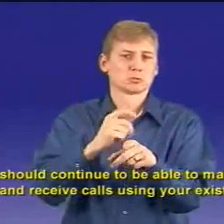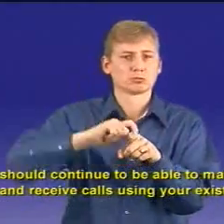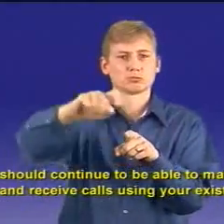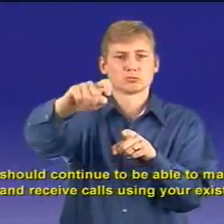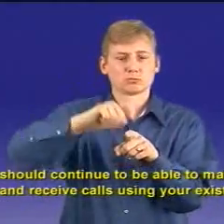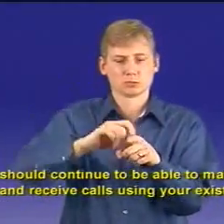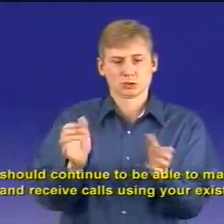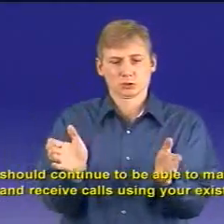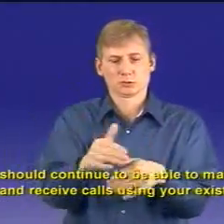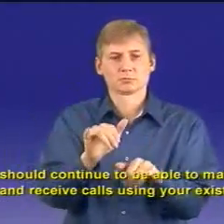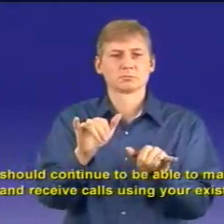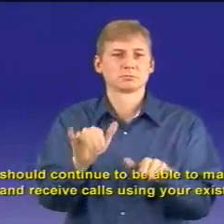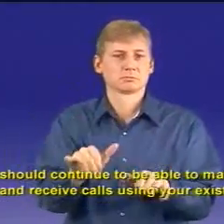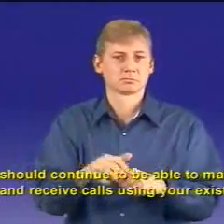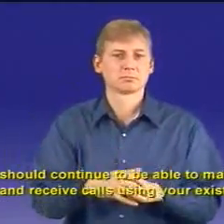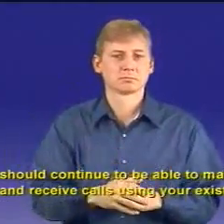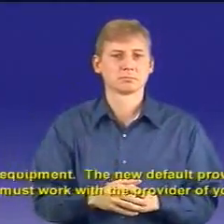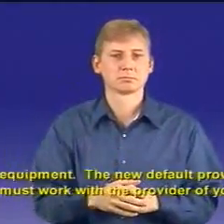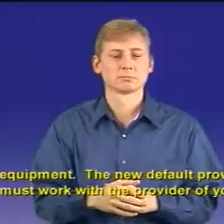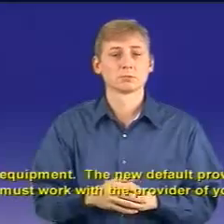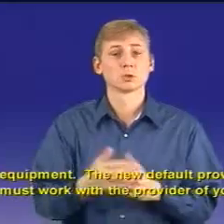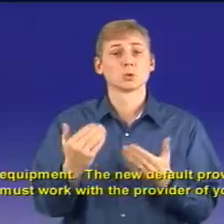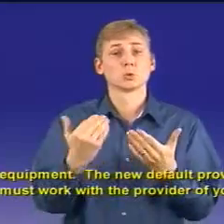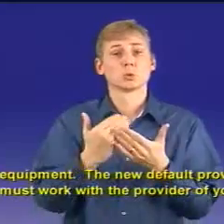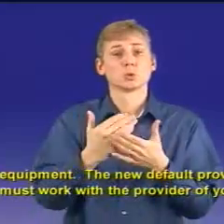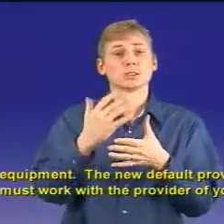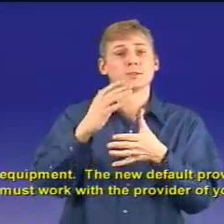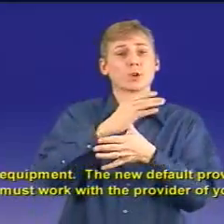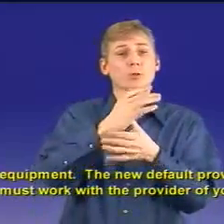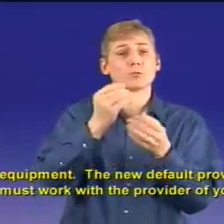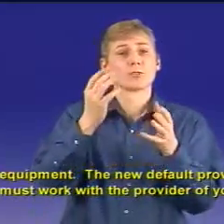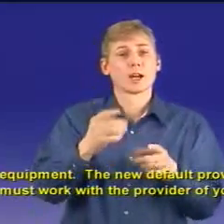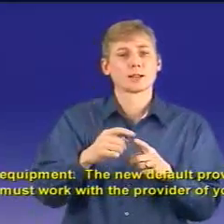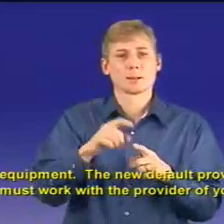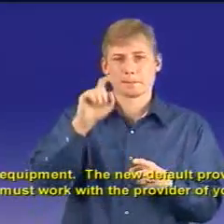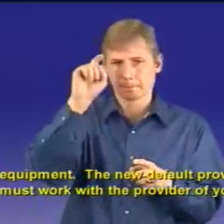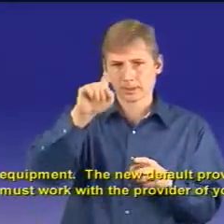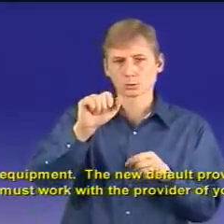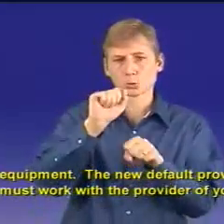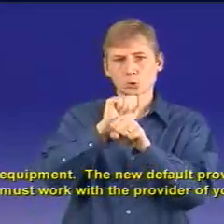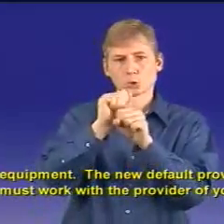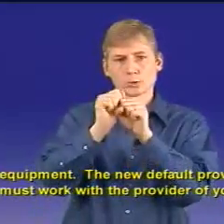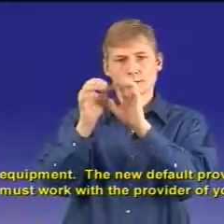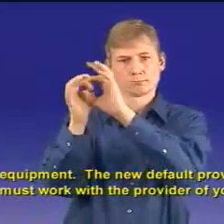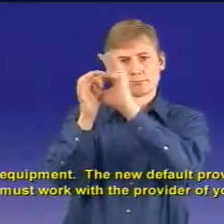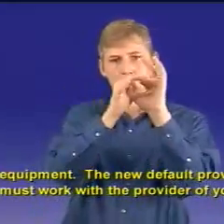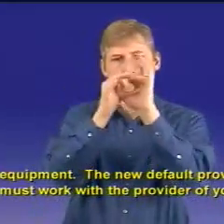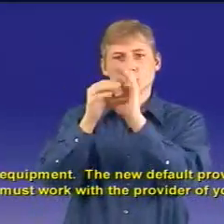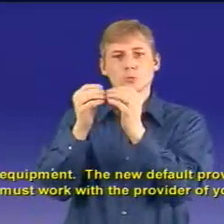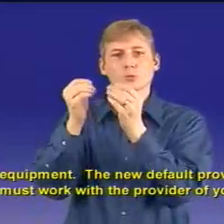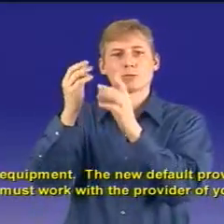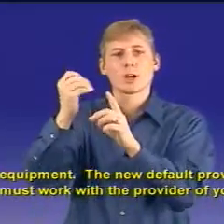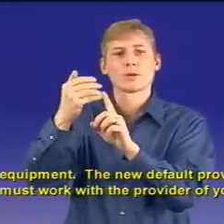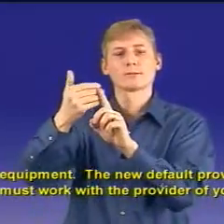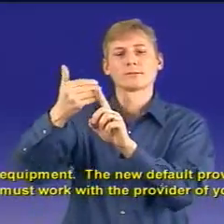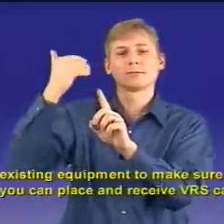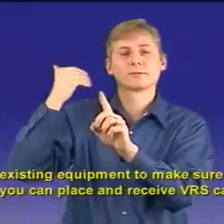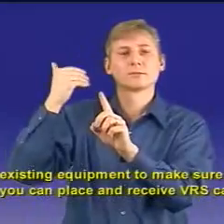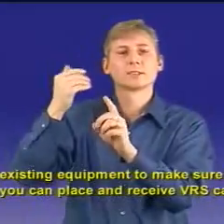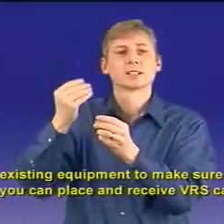be able to make and receive calls using your existing equipment. The new default provider must work with the provider of